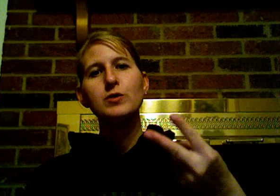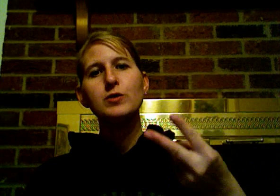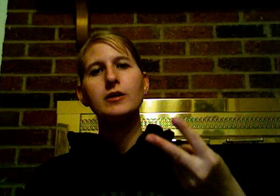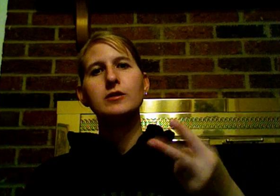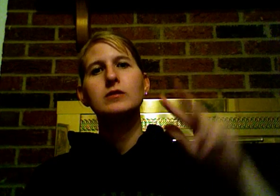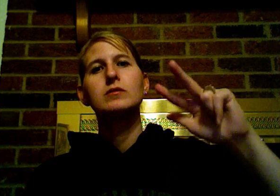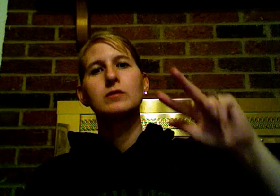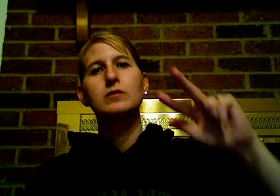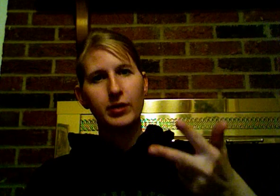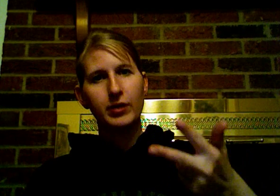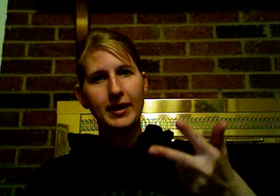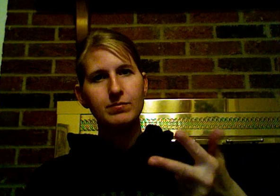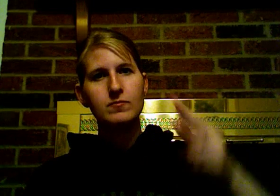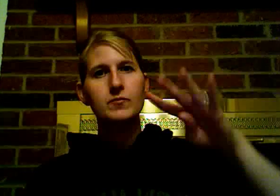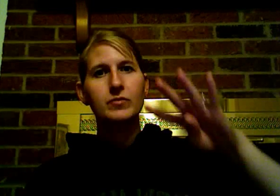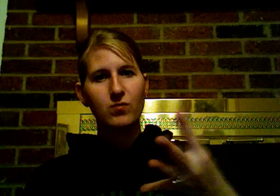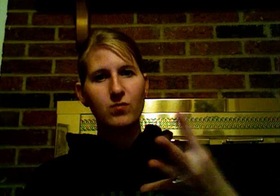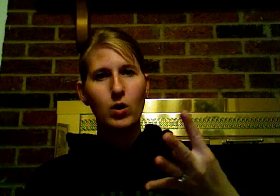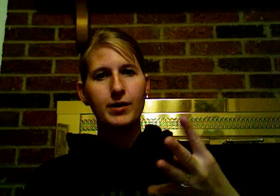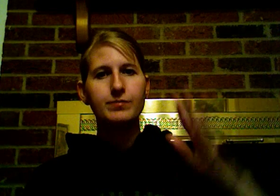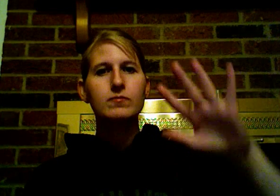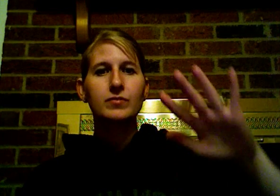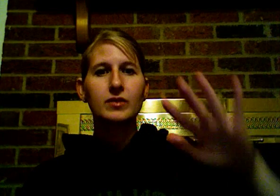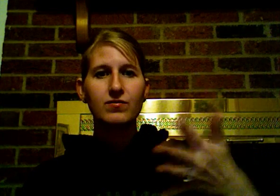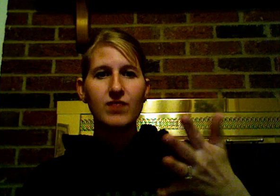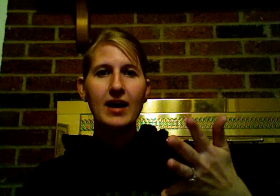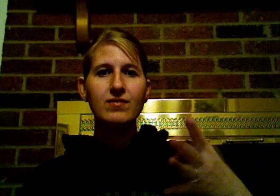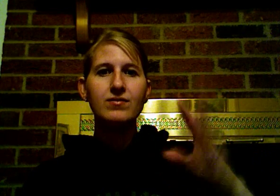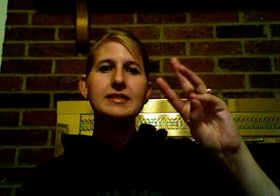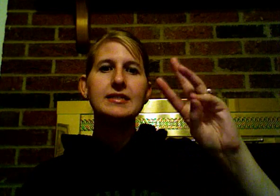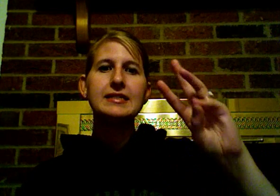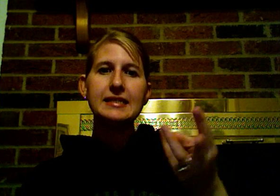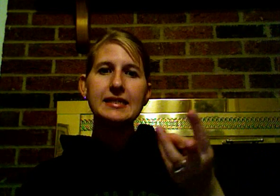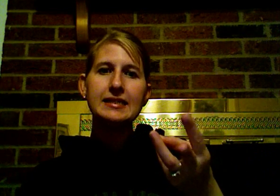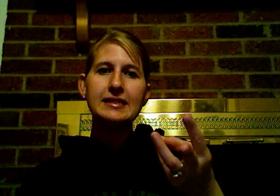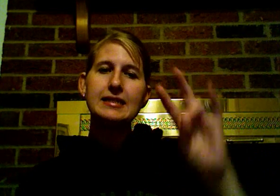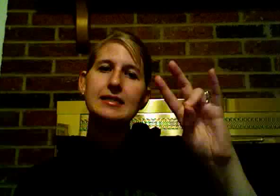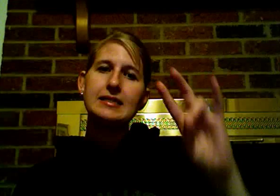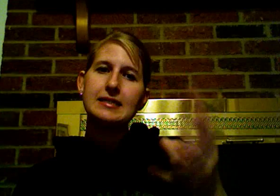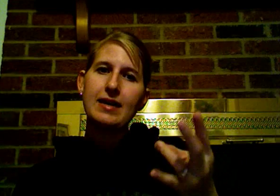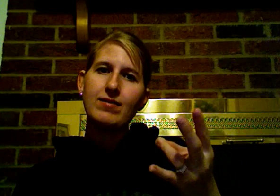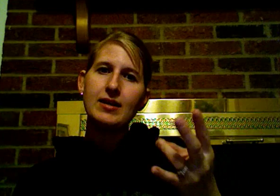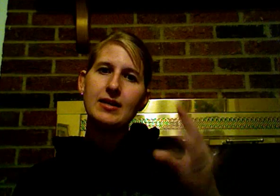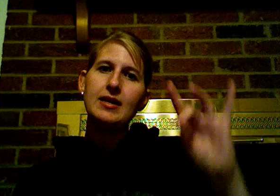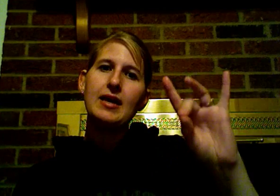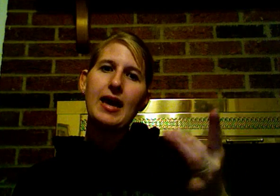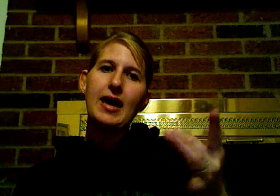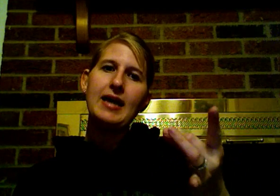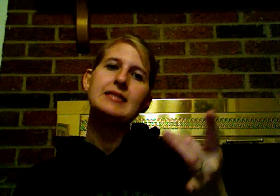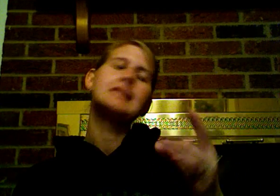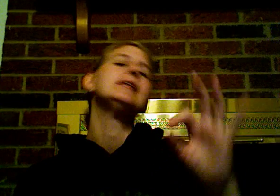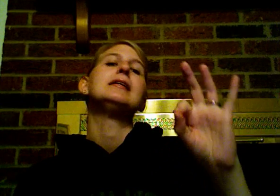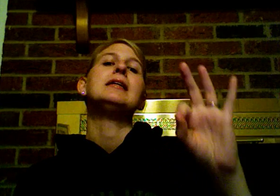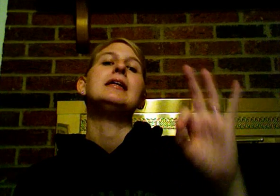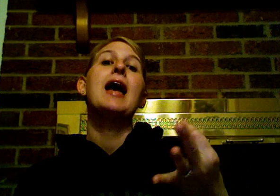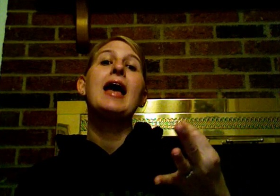$2, 3, 4, 5, 6, 7, 8,